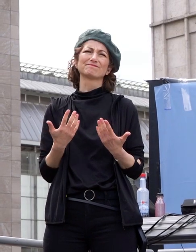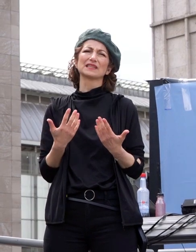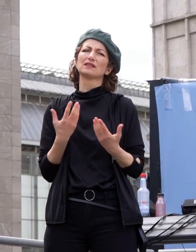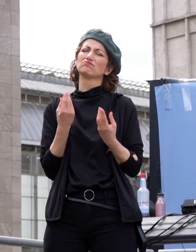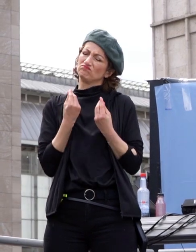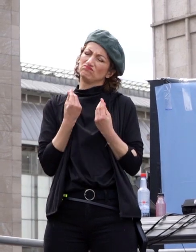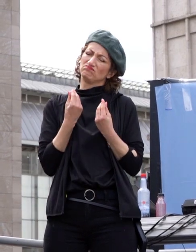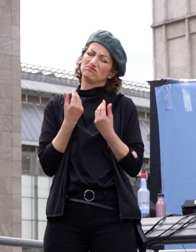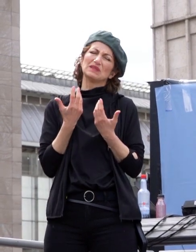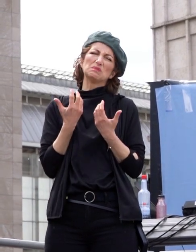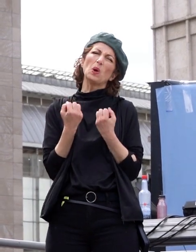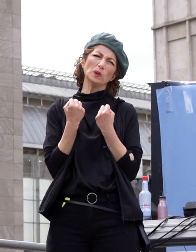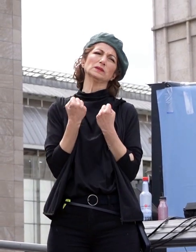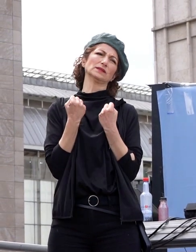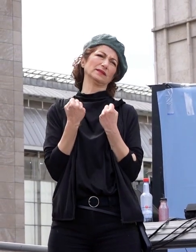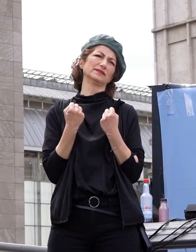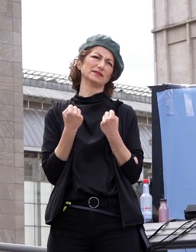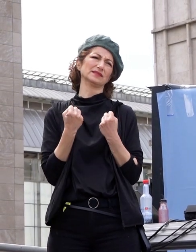and of tiredness.